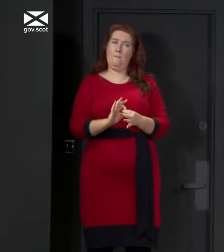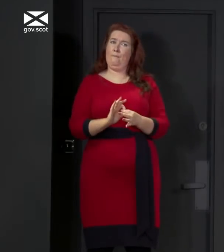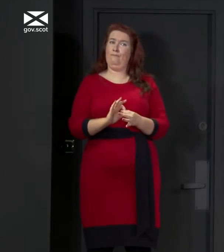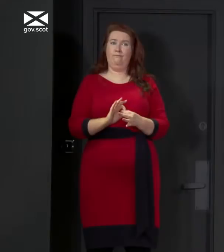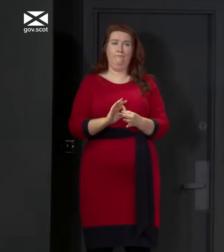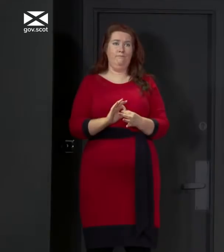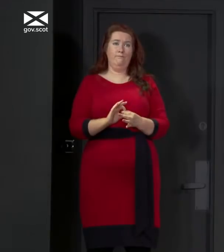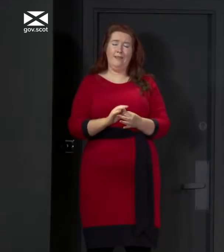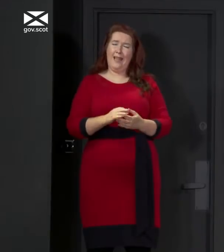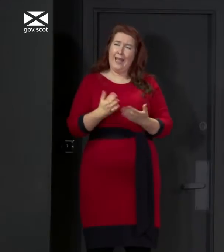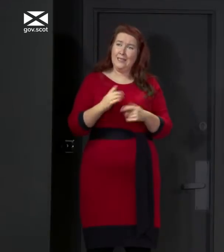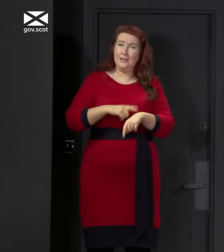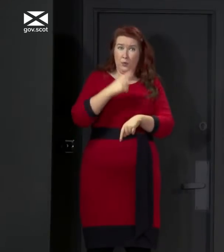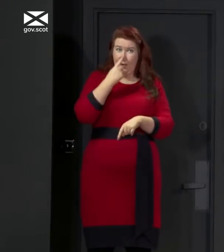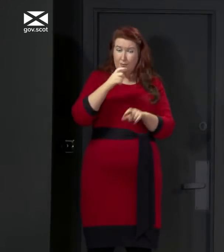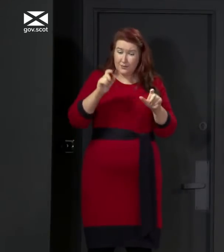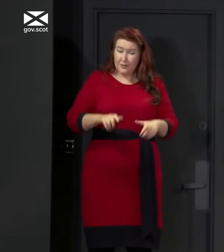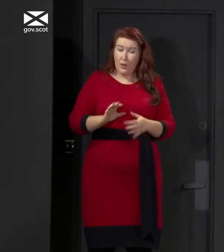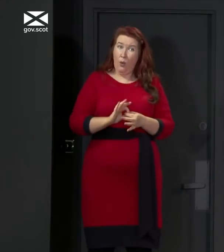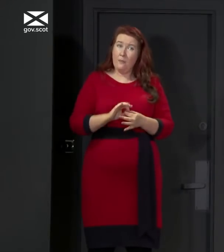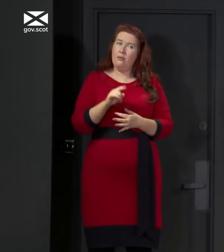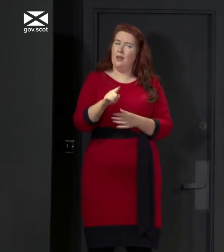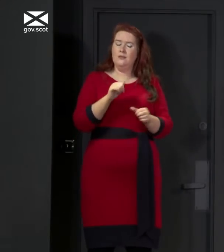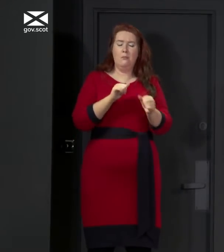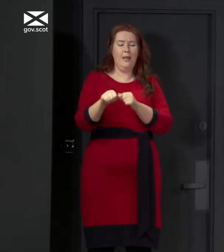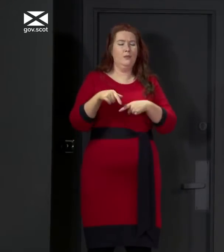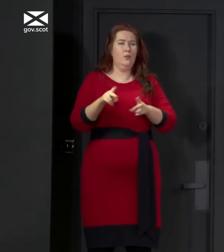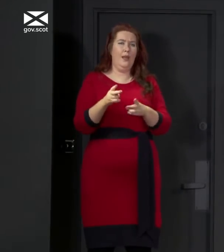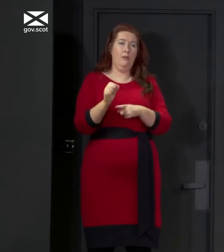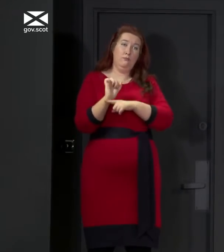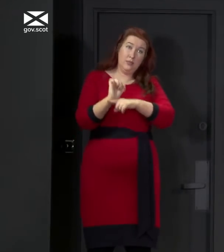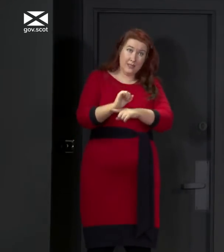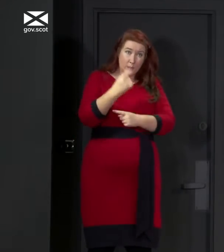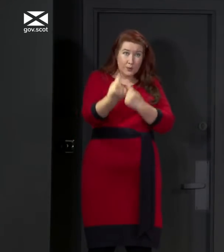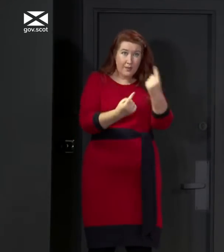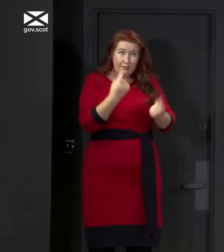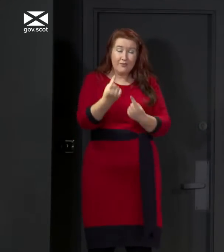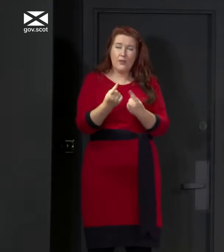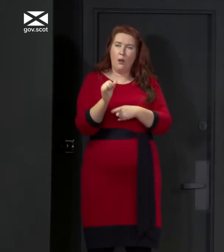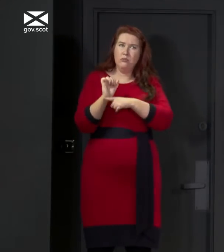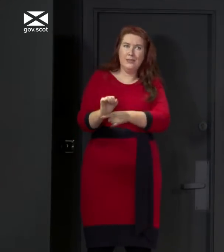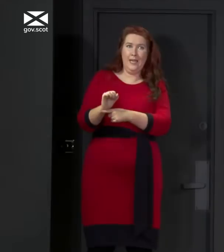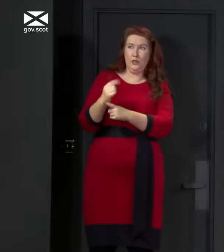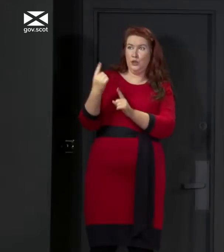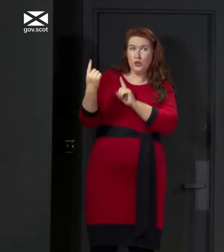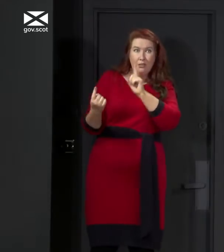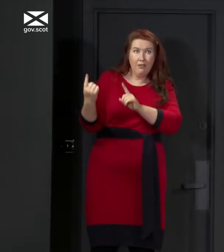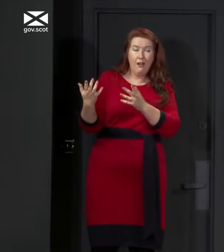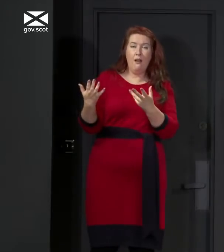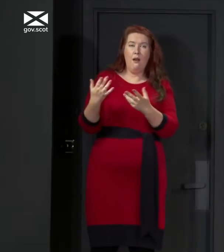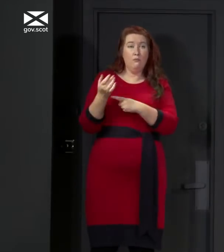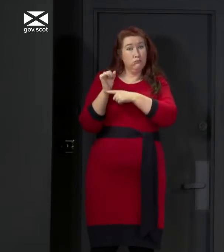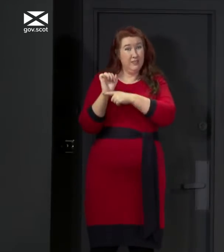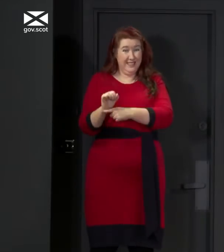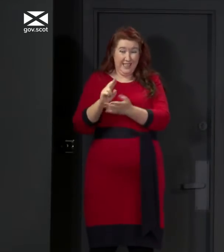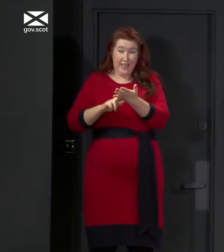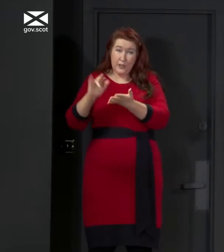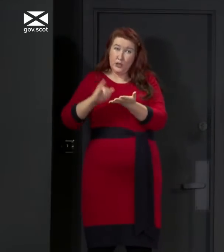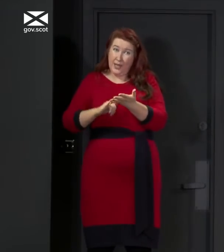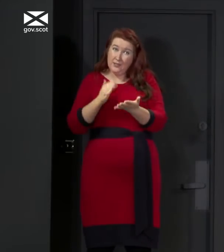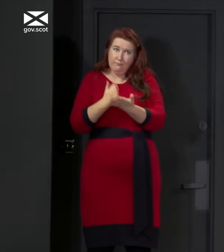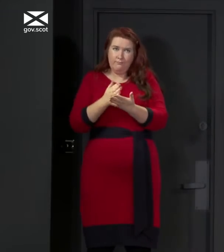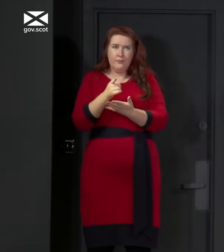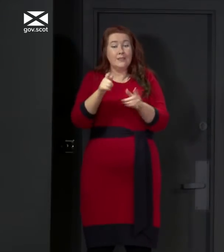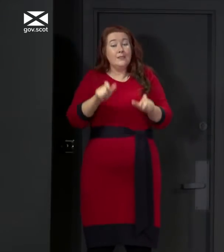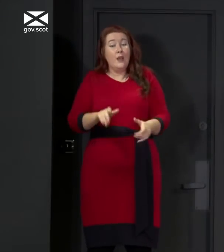whenever possible is the best way now of protecting ourselves, protecting each other, protecting the NHS, and ultimately saving